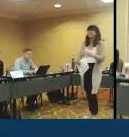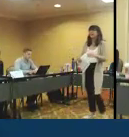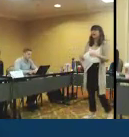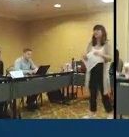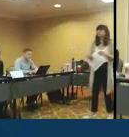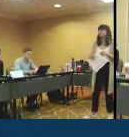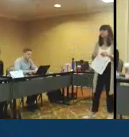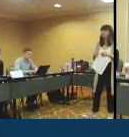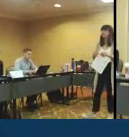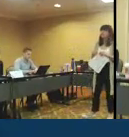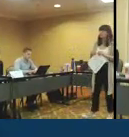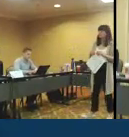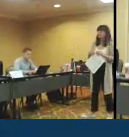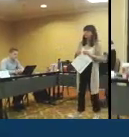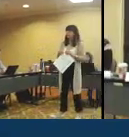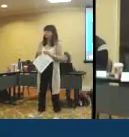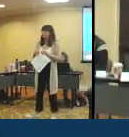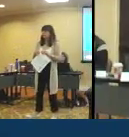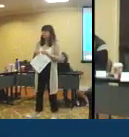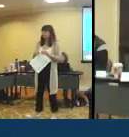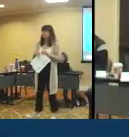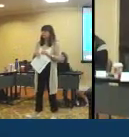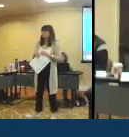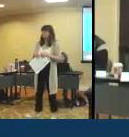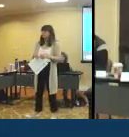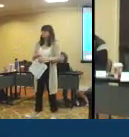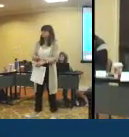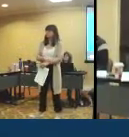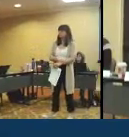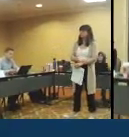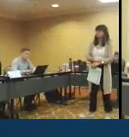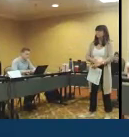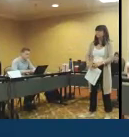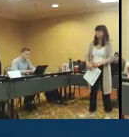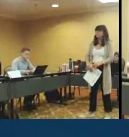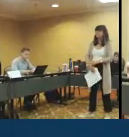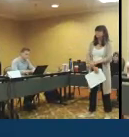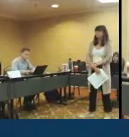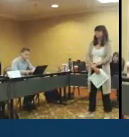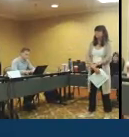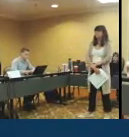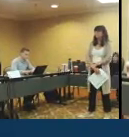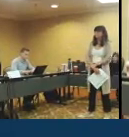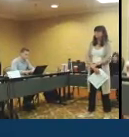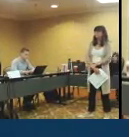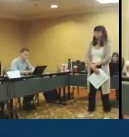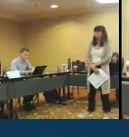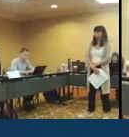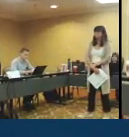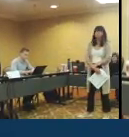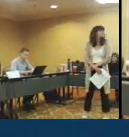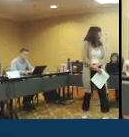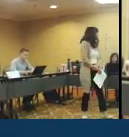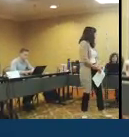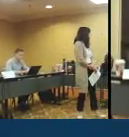Thank you. So Tisha and Michelle, you want to jump in with some of your updates? Absolutely. quick sound check, can people joining virtually hear